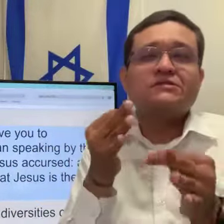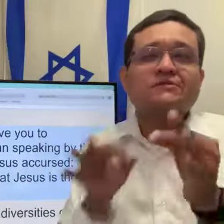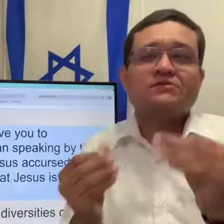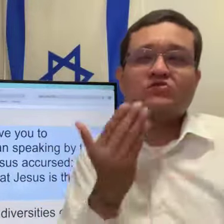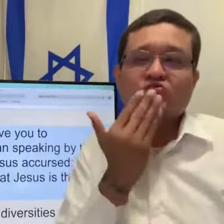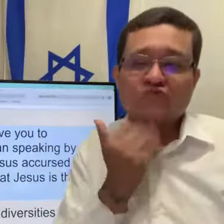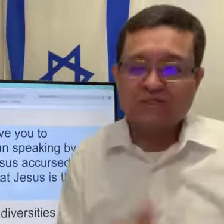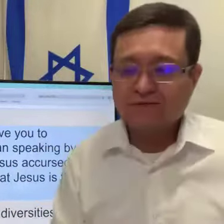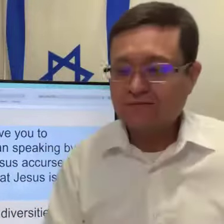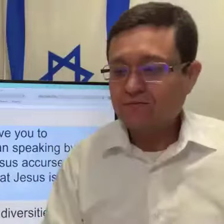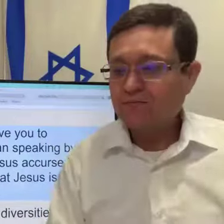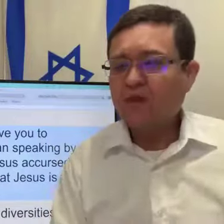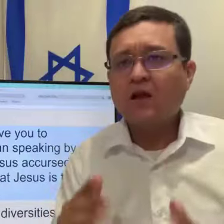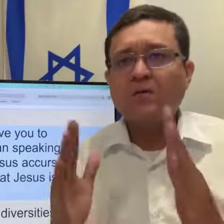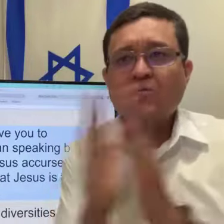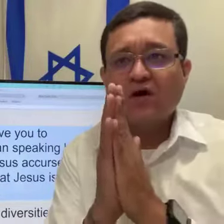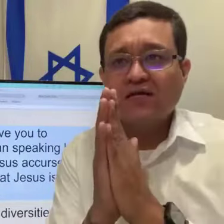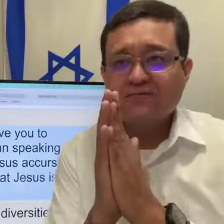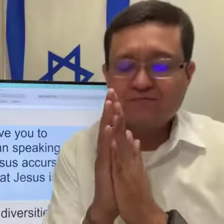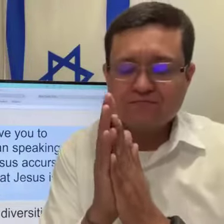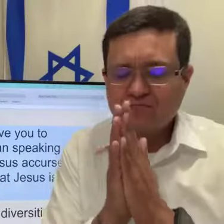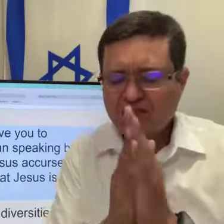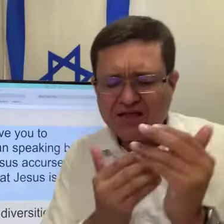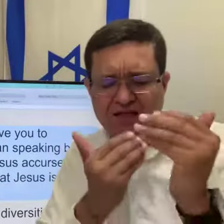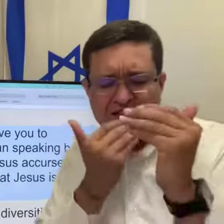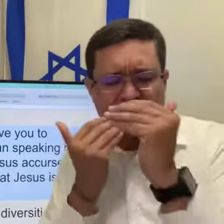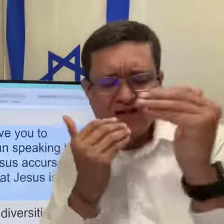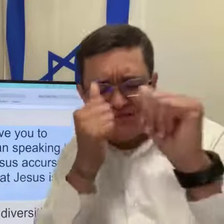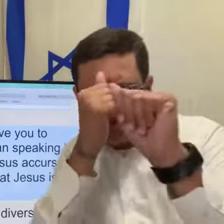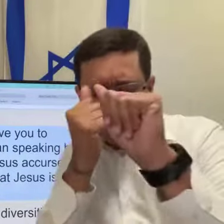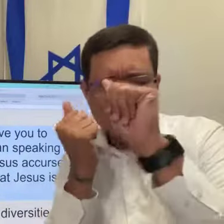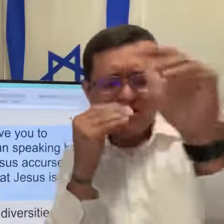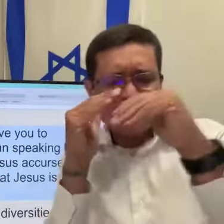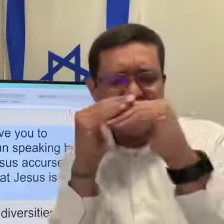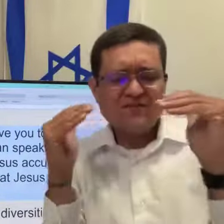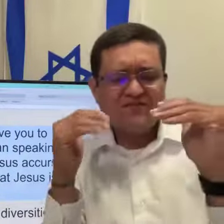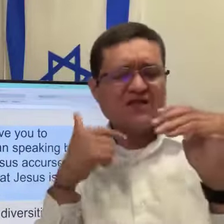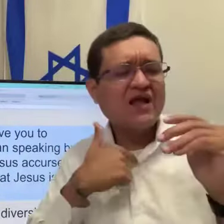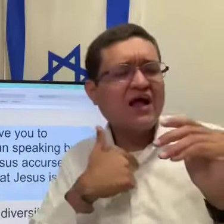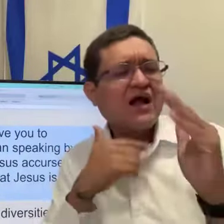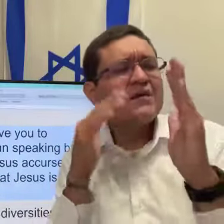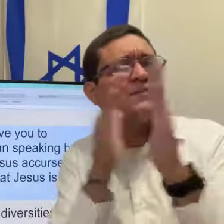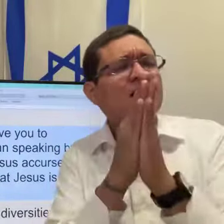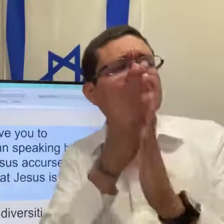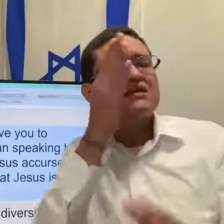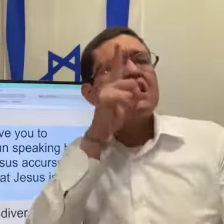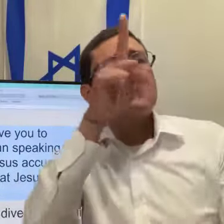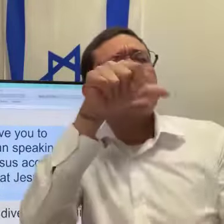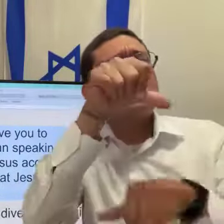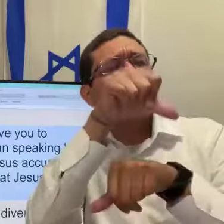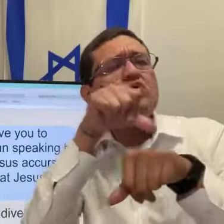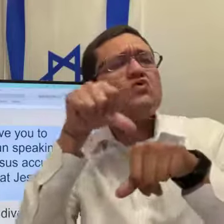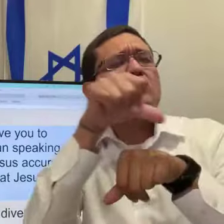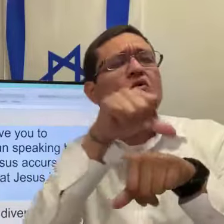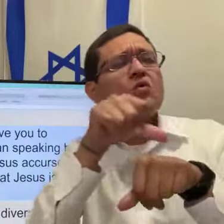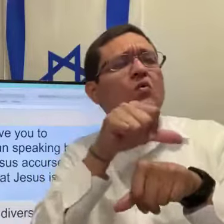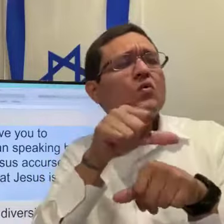learn every day, I want to share with you guys. So short and simple and sweet today. Let's go ahead and pray. Thank you, Jesus, for your